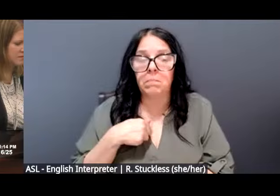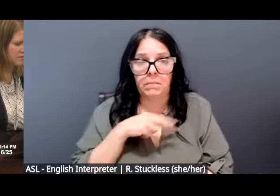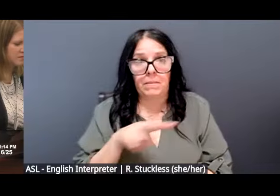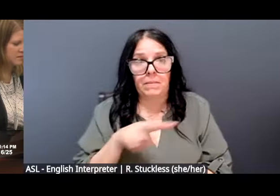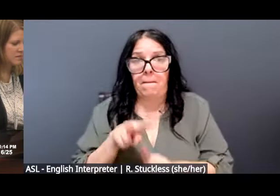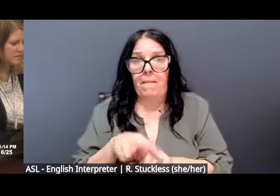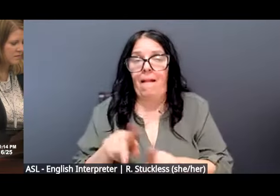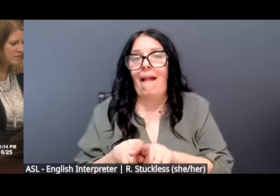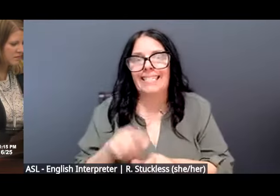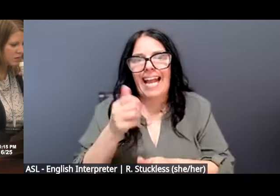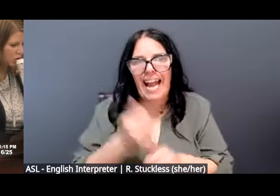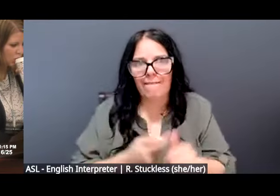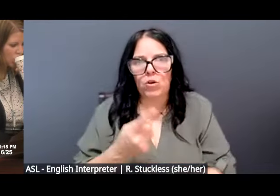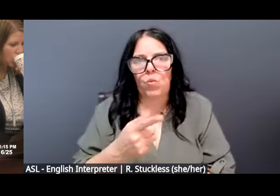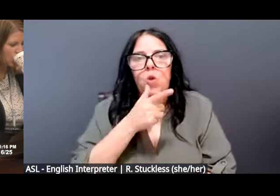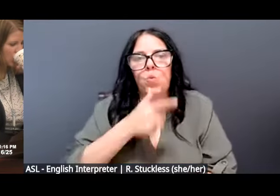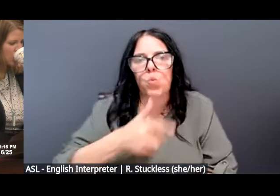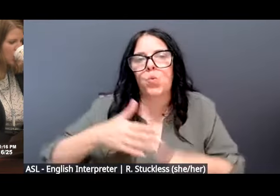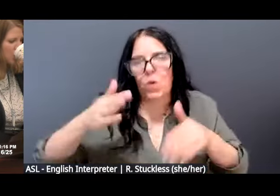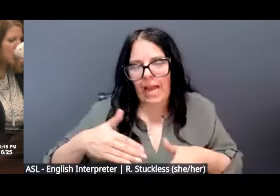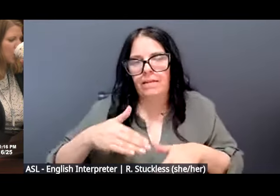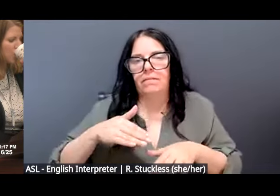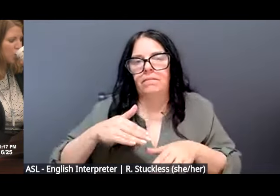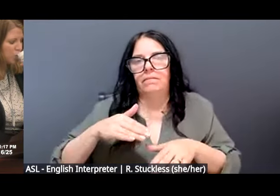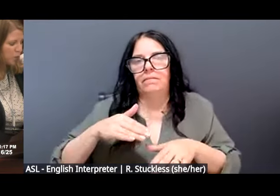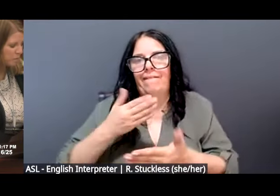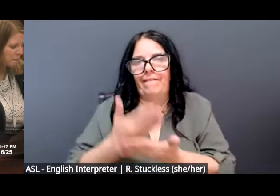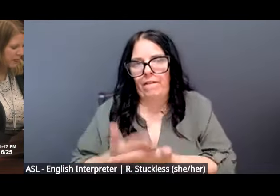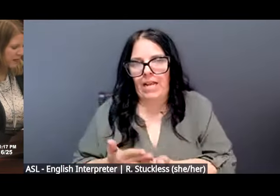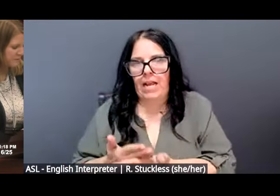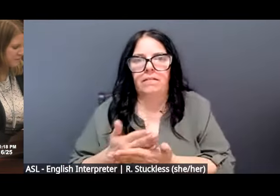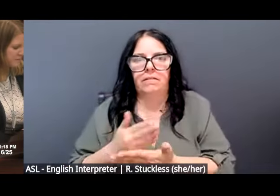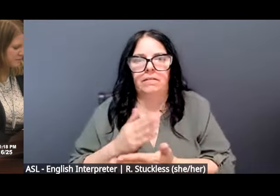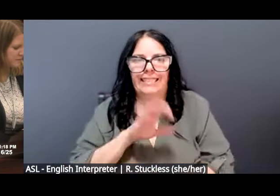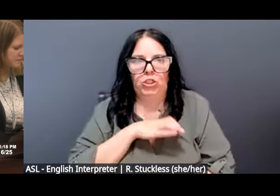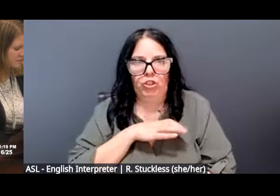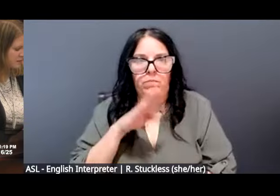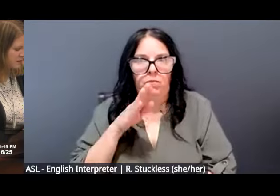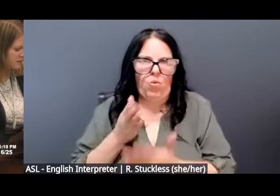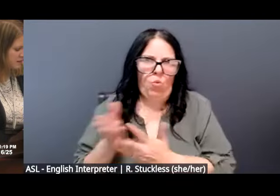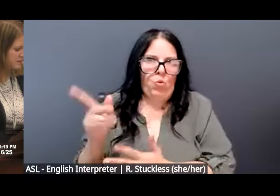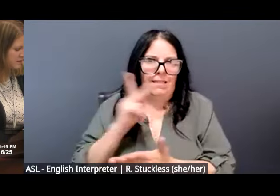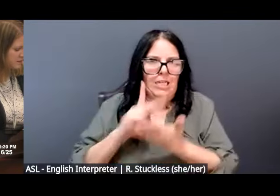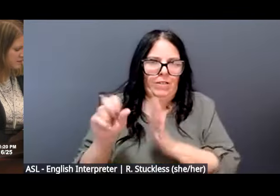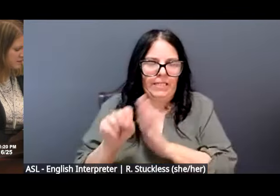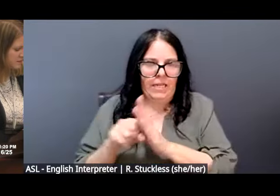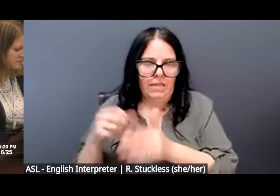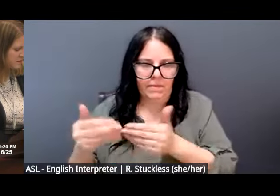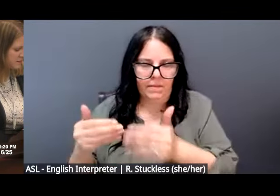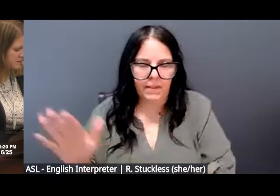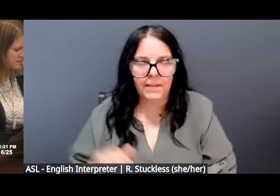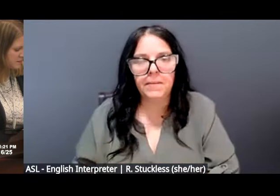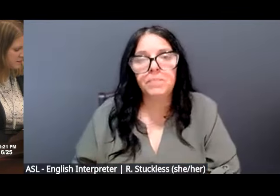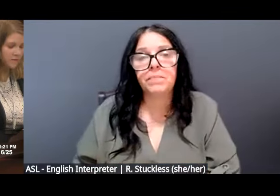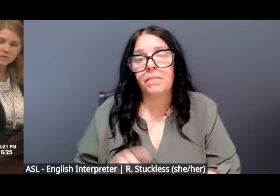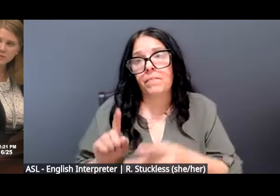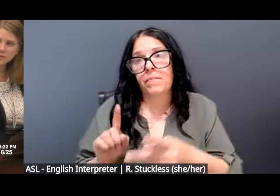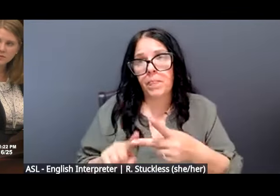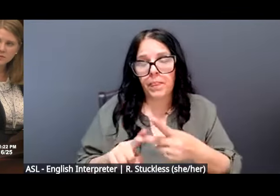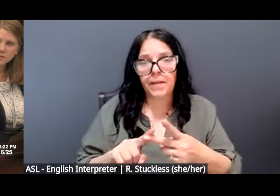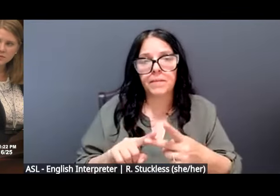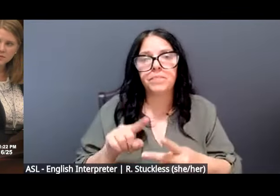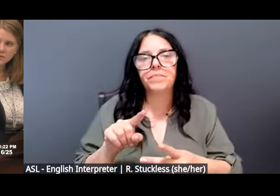the Secretary of State. The second was creating this process of obtaining unattainable documents, as they use.